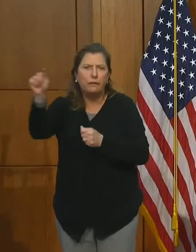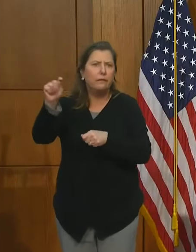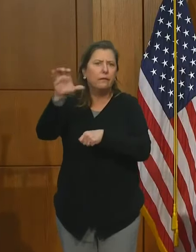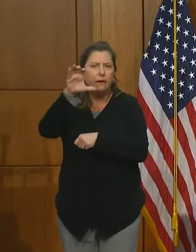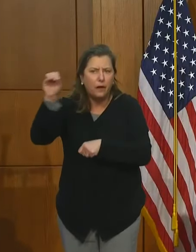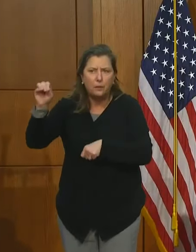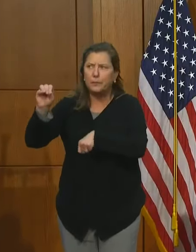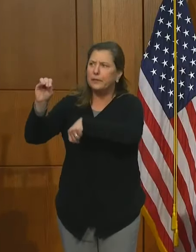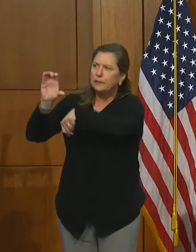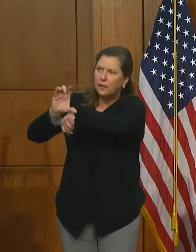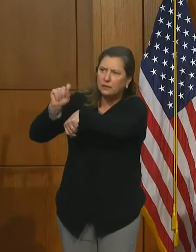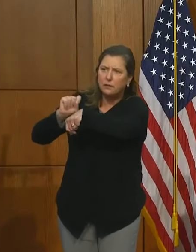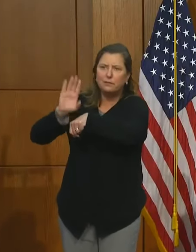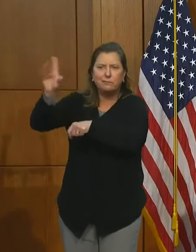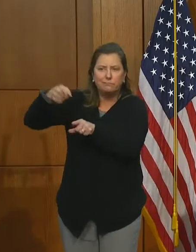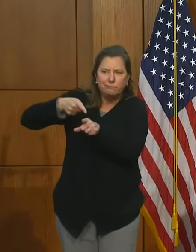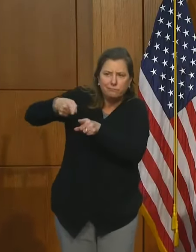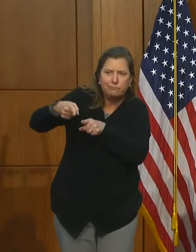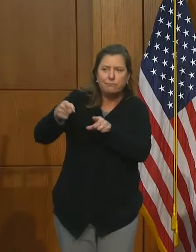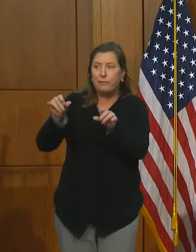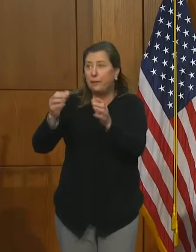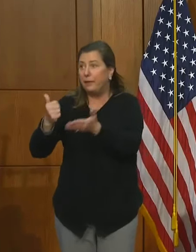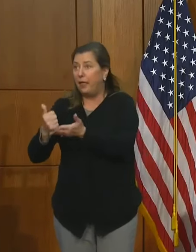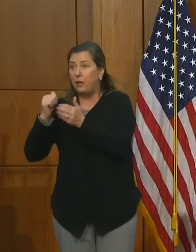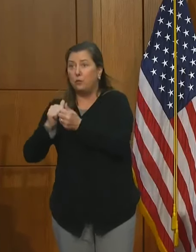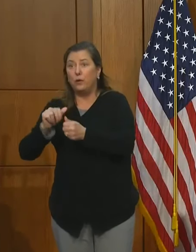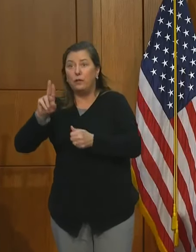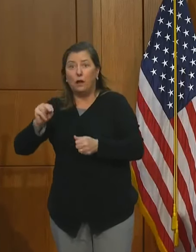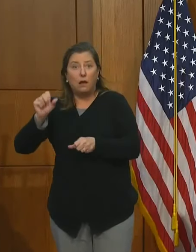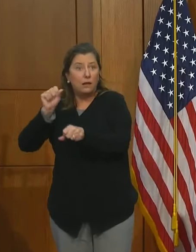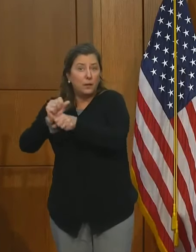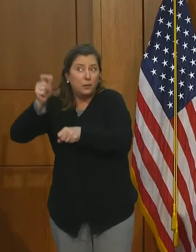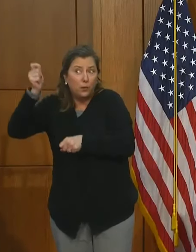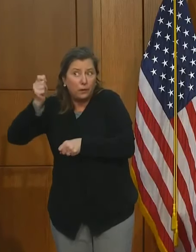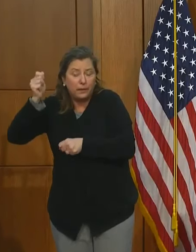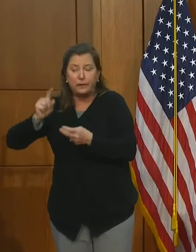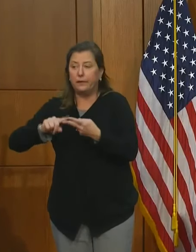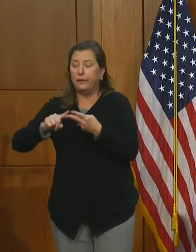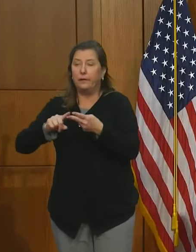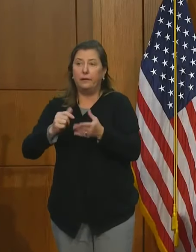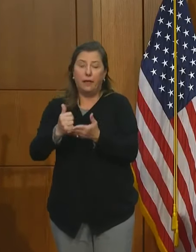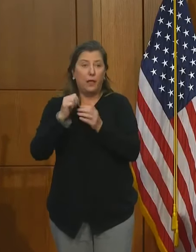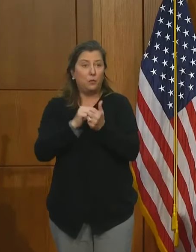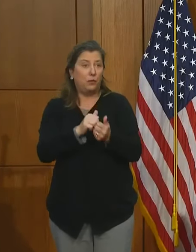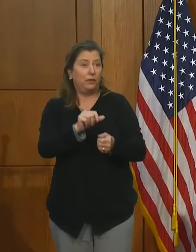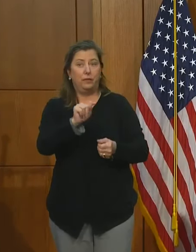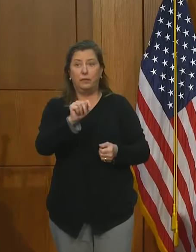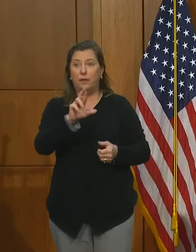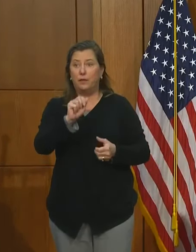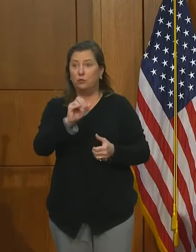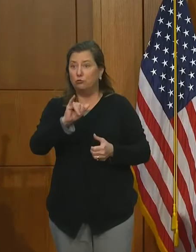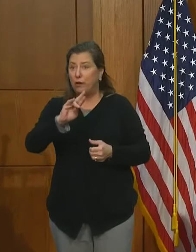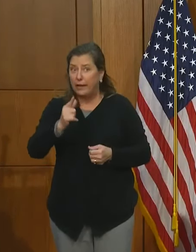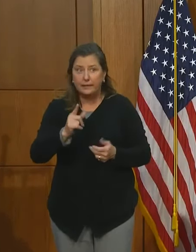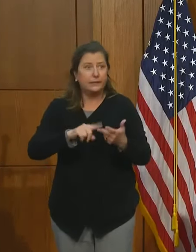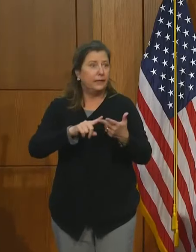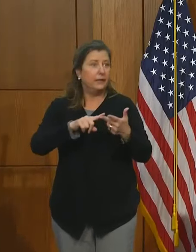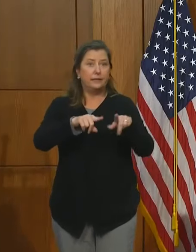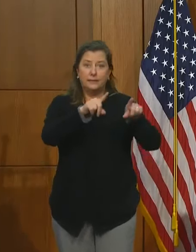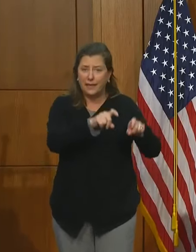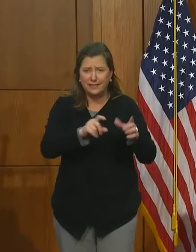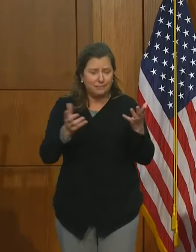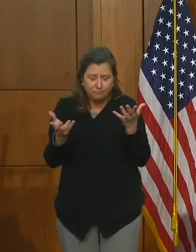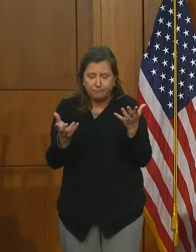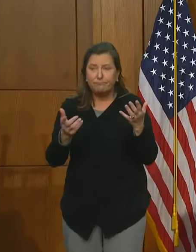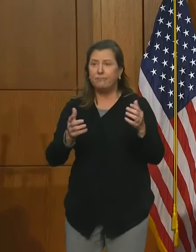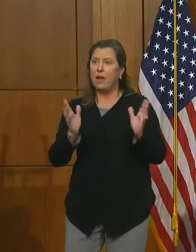specialize in whether it's assisting with unemployment insurance, whether it's assisting with tracing, or whether it's assisting with testing. And in talking to other